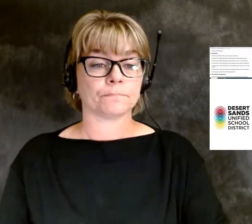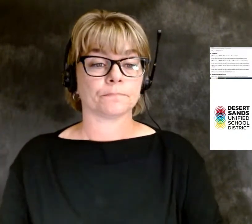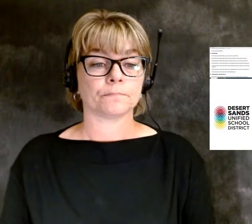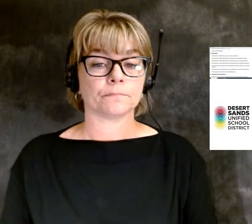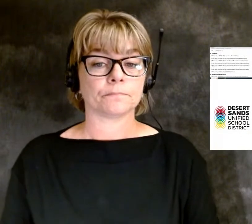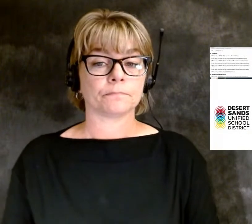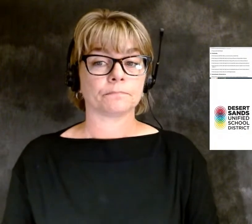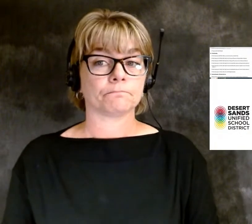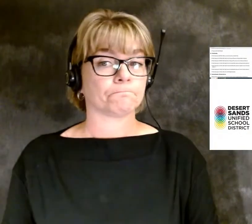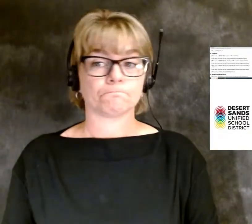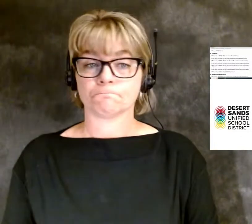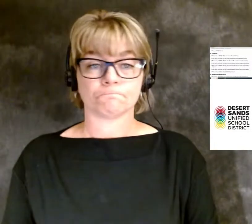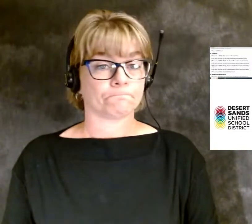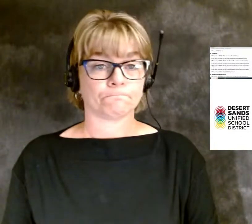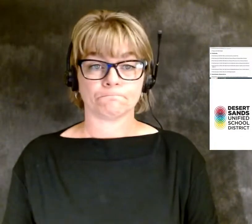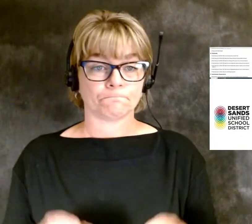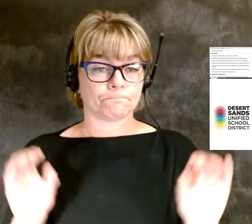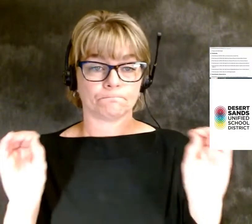Seeing none,